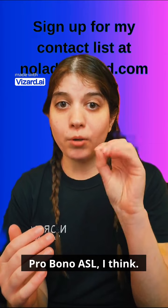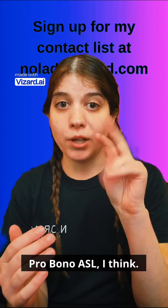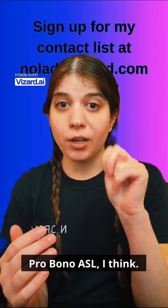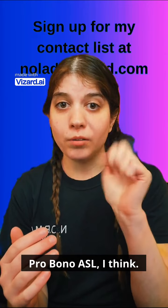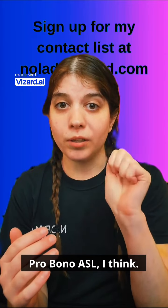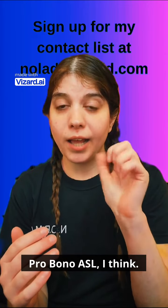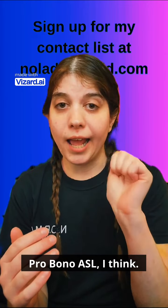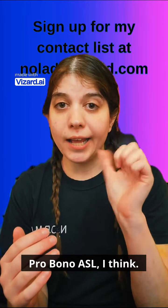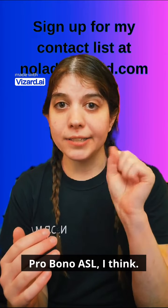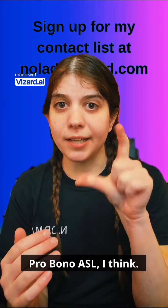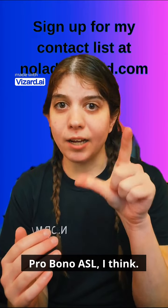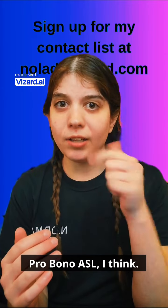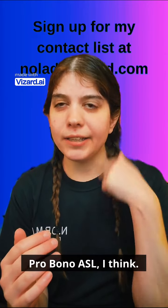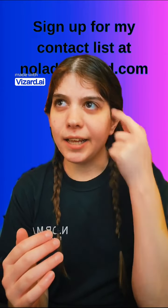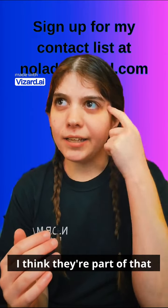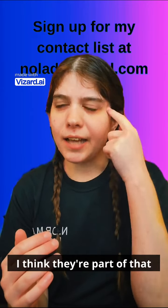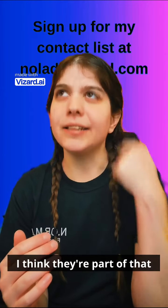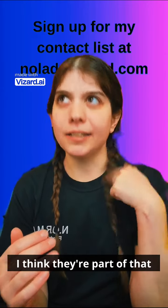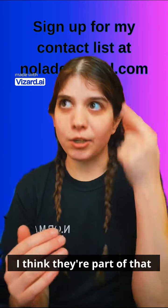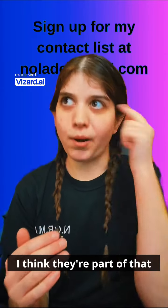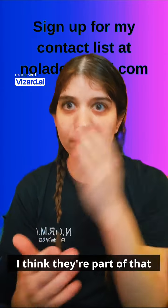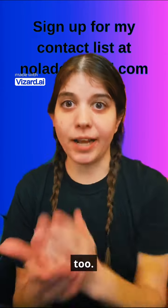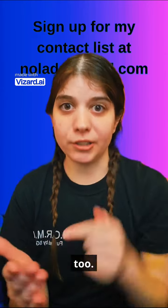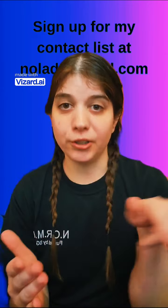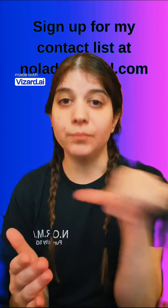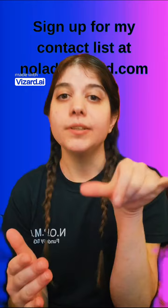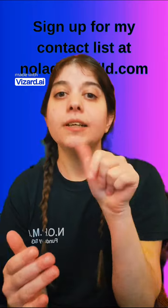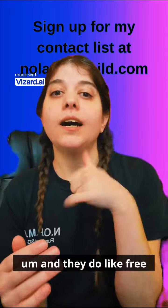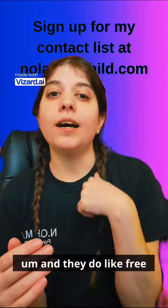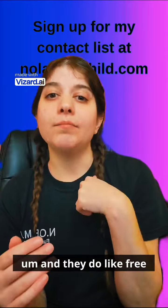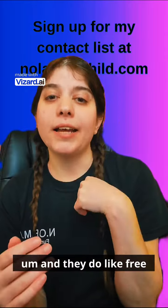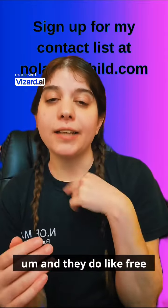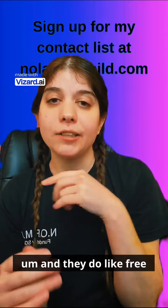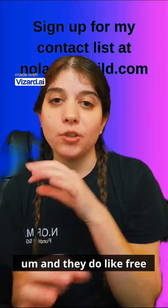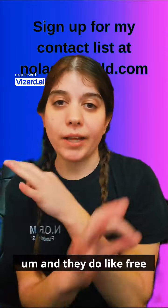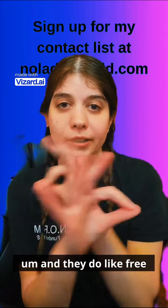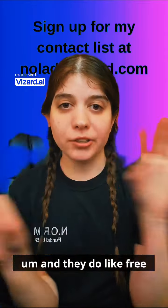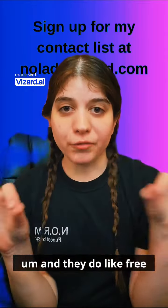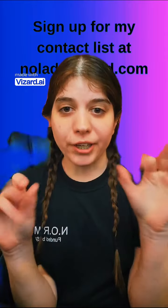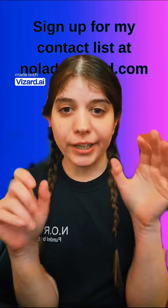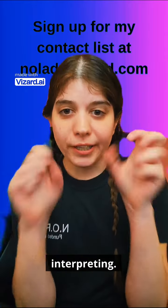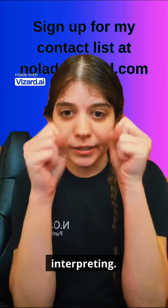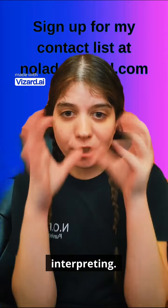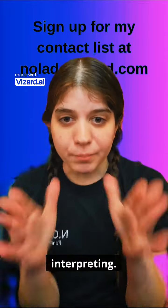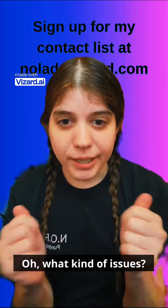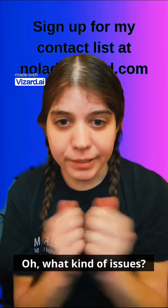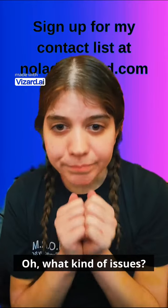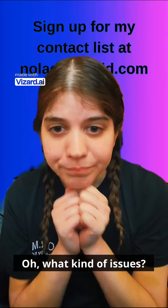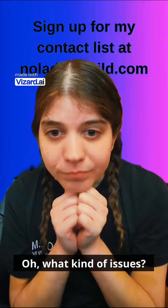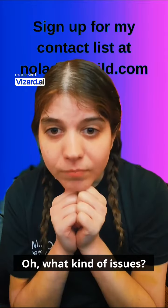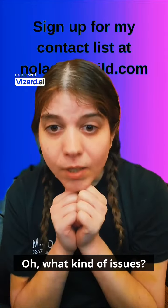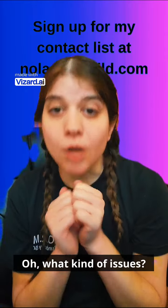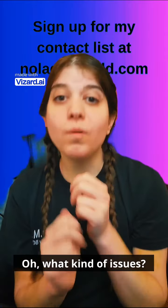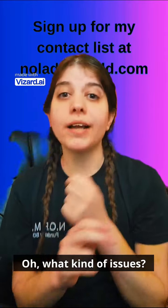Bono ASL, I think they're a part of that too. And they do like free interpreting. Oh, what kind